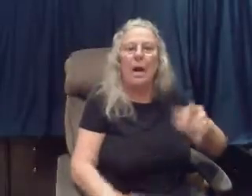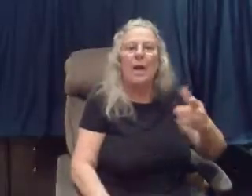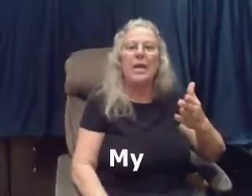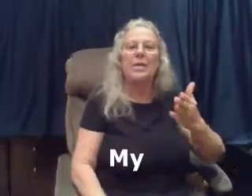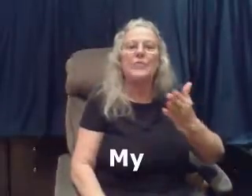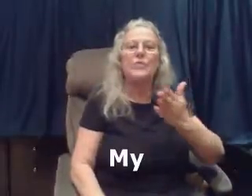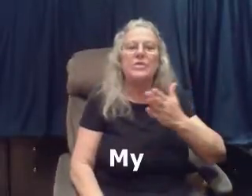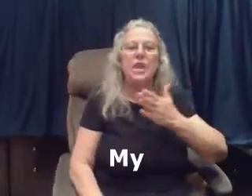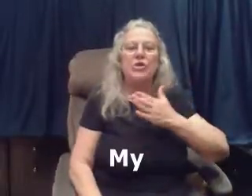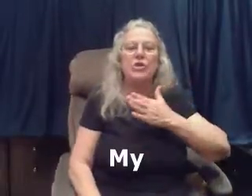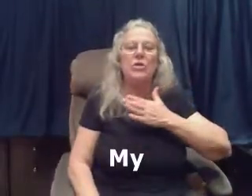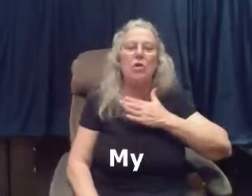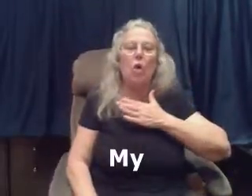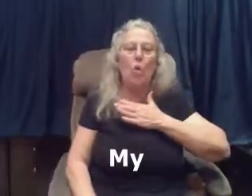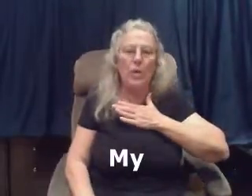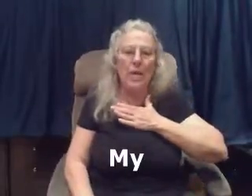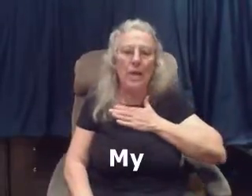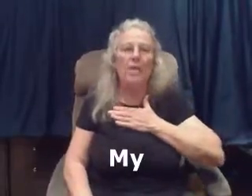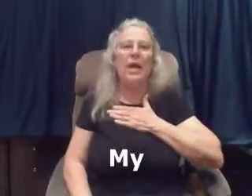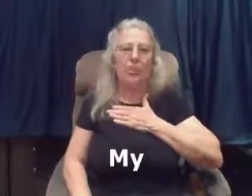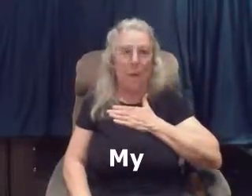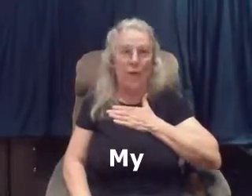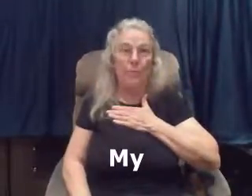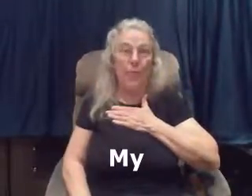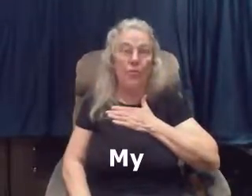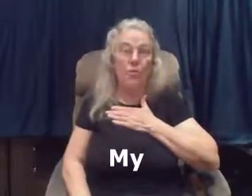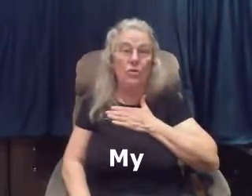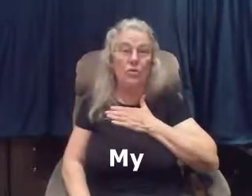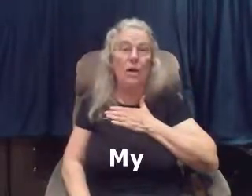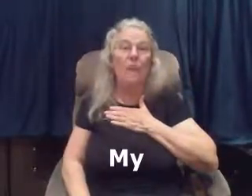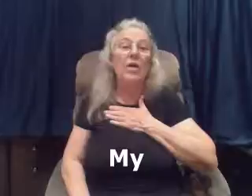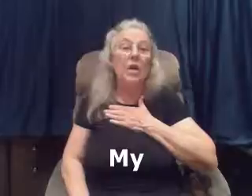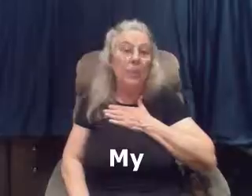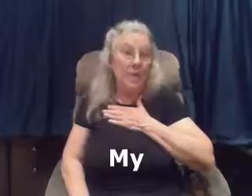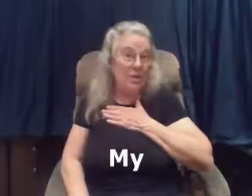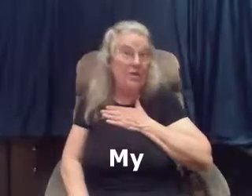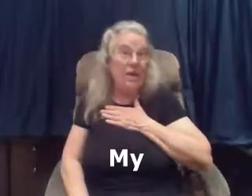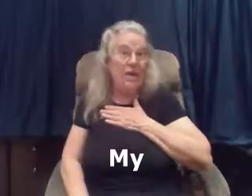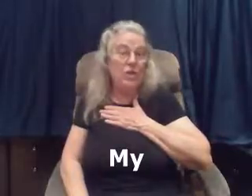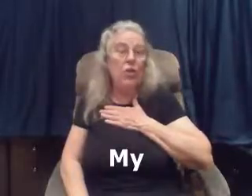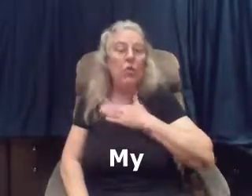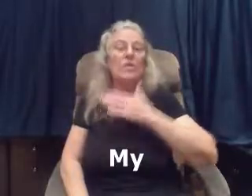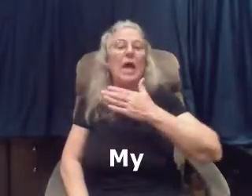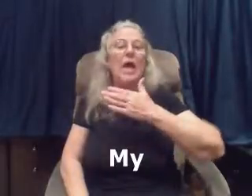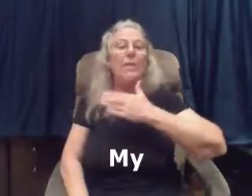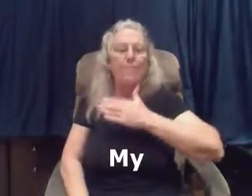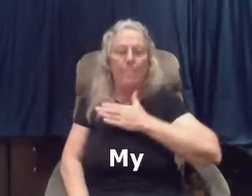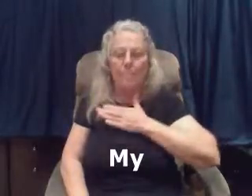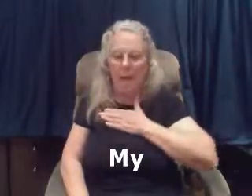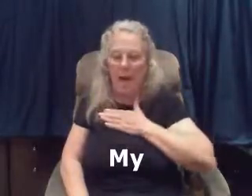My is possession, open hand, and bring it back to yourself because it is yours. My.